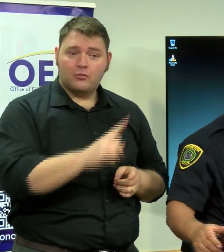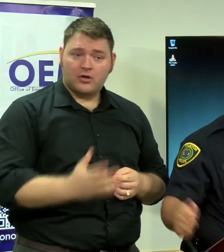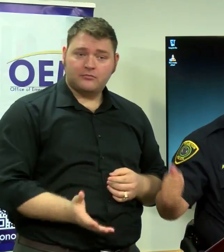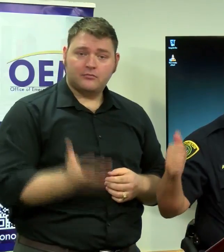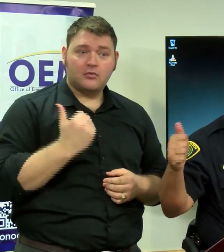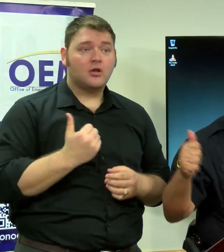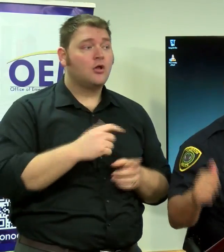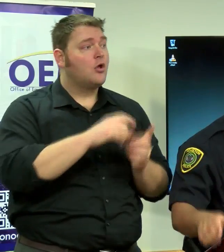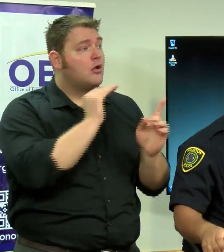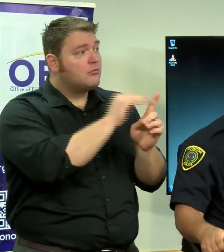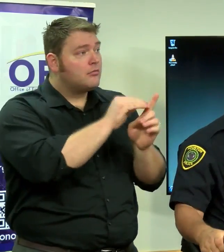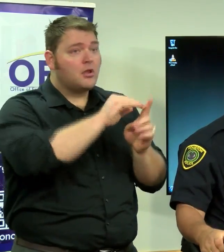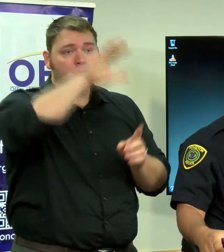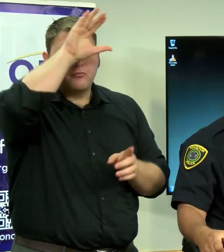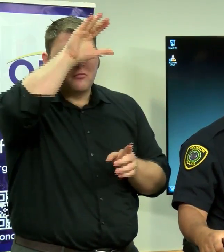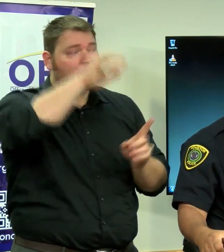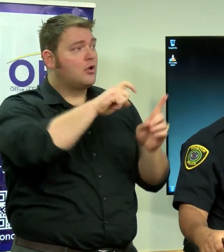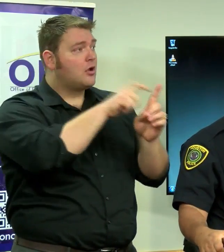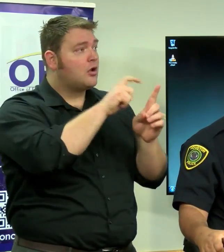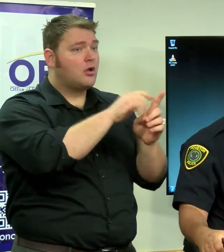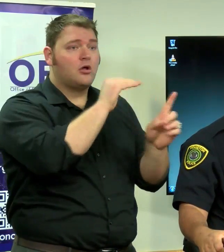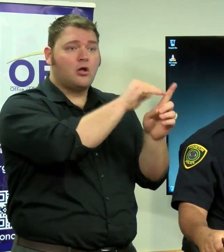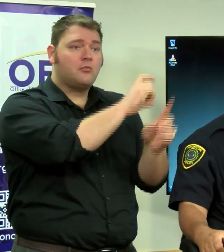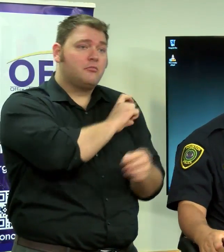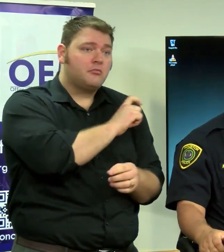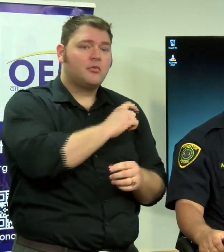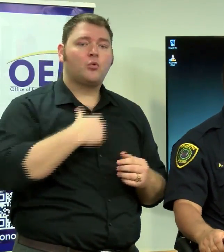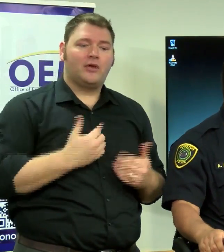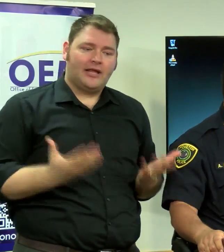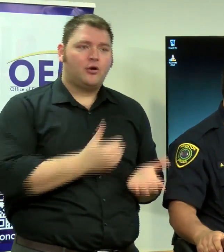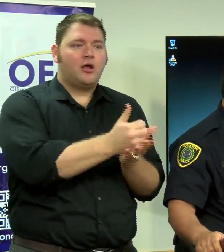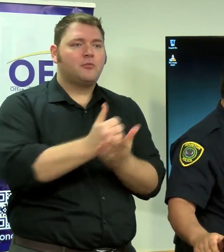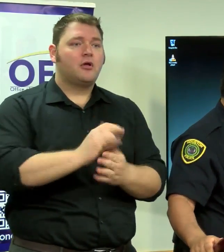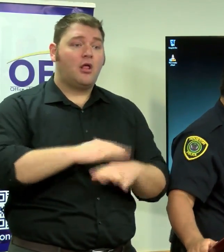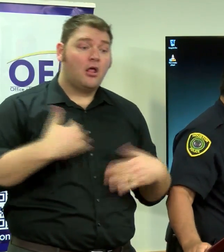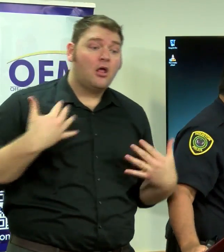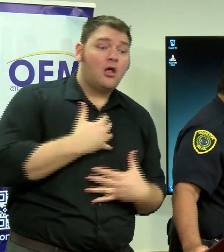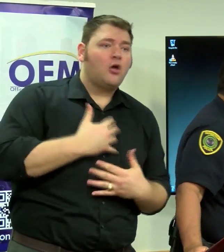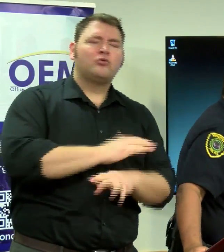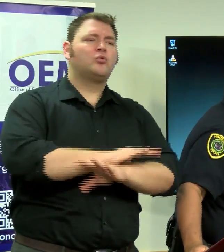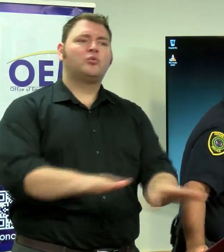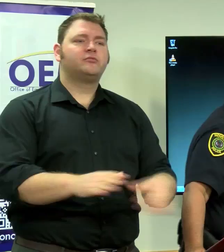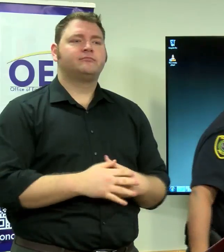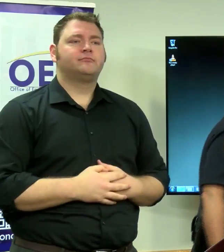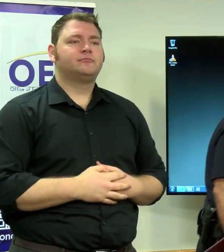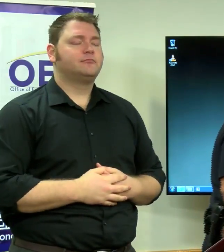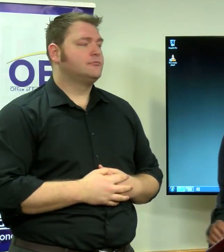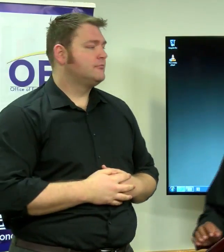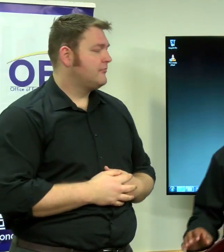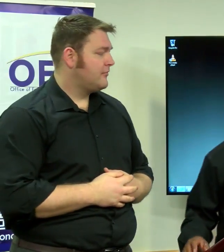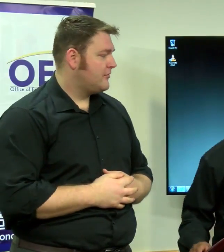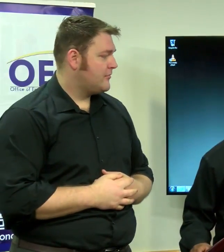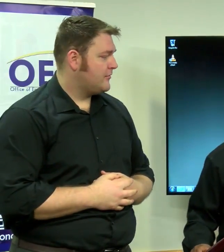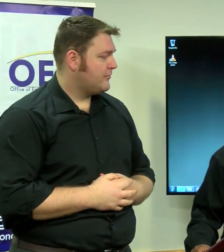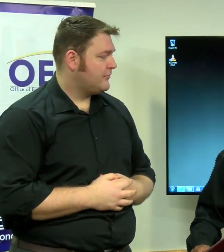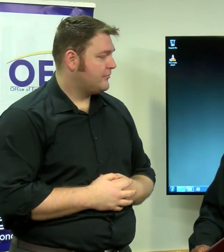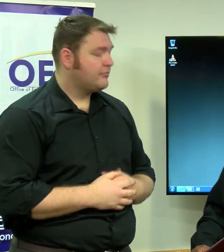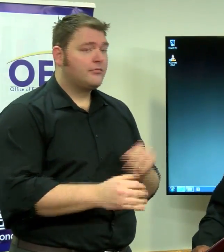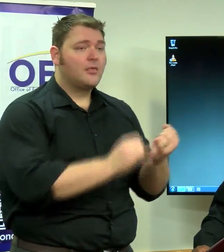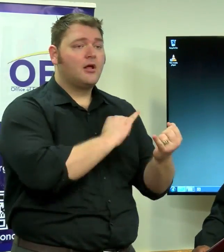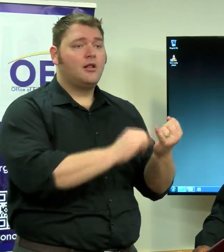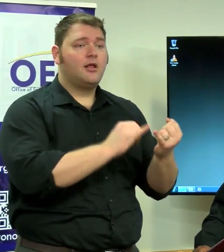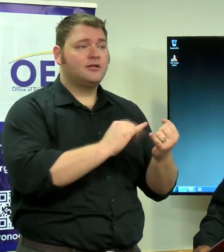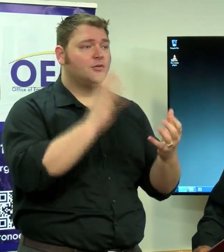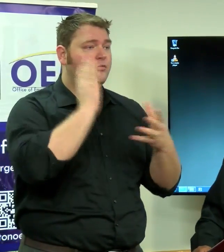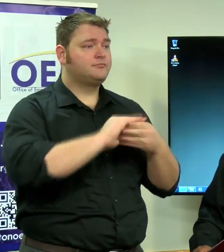oficiales, llame a los bomberos, aquí estamos a sus órdenes. No tenga temor. And lastly, let me just say, the governor and I